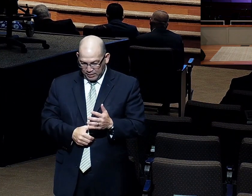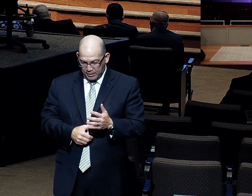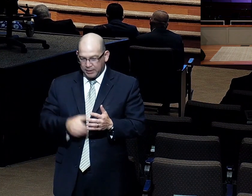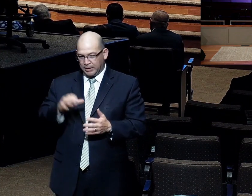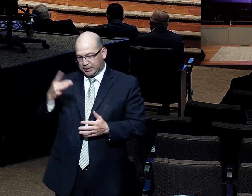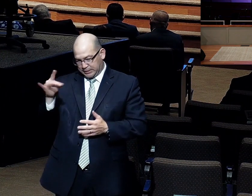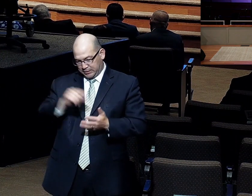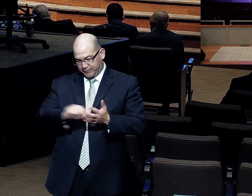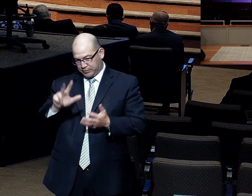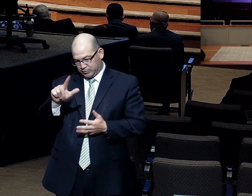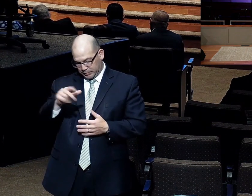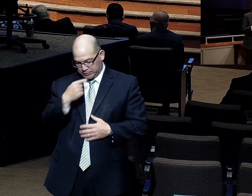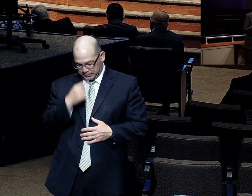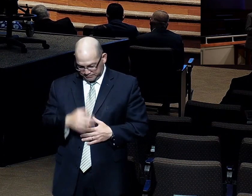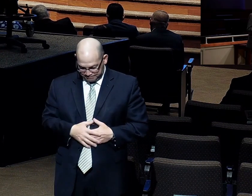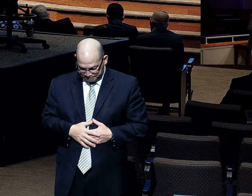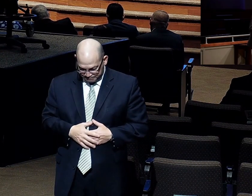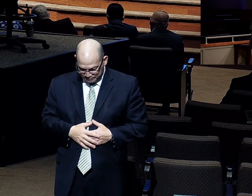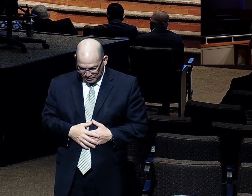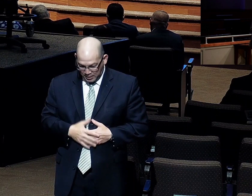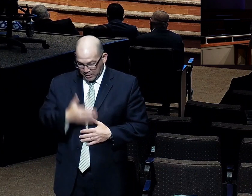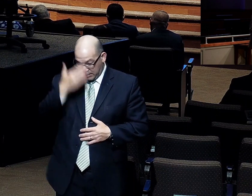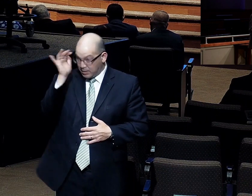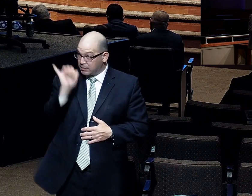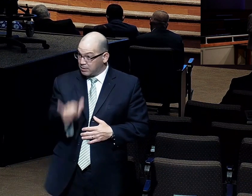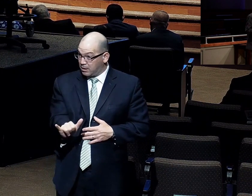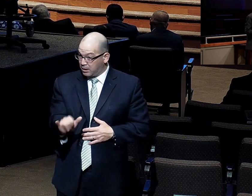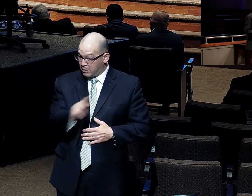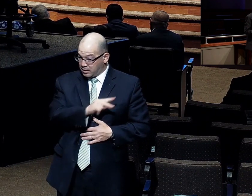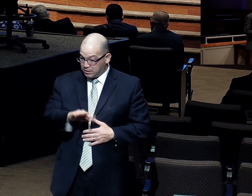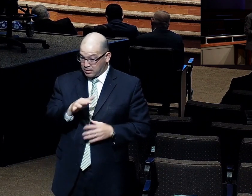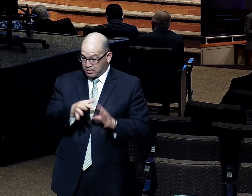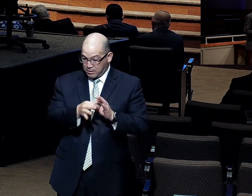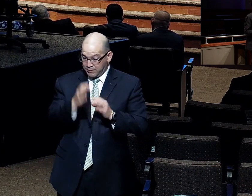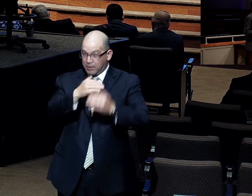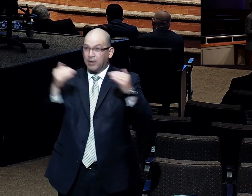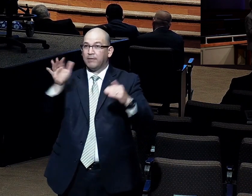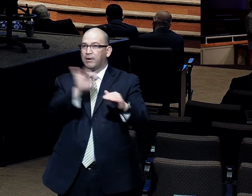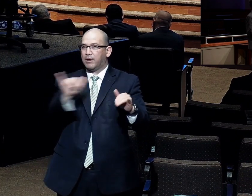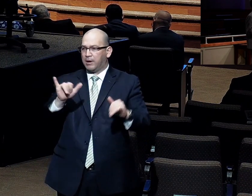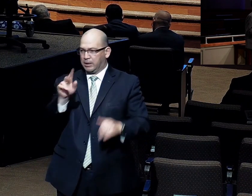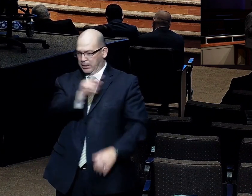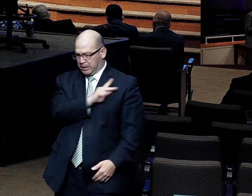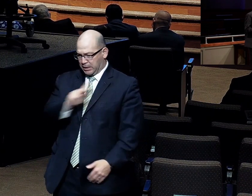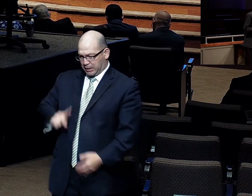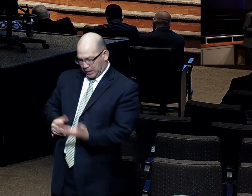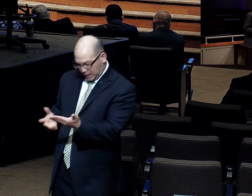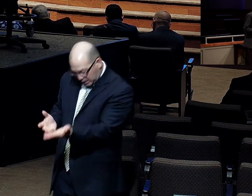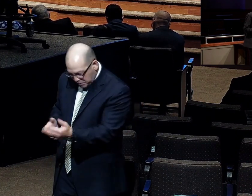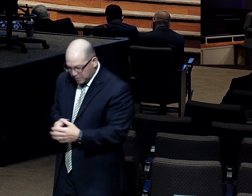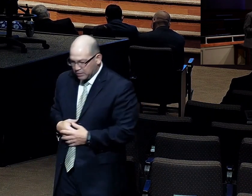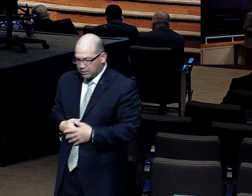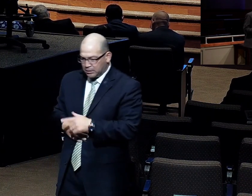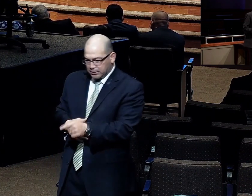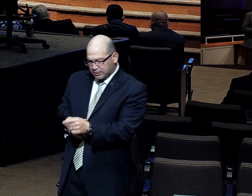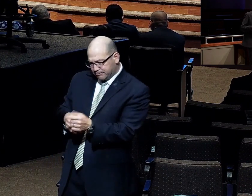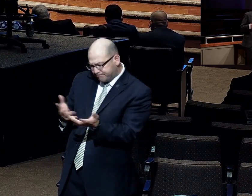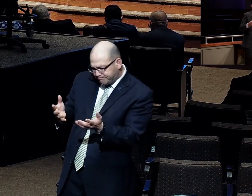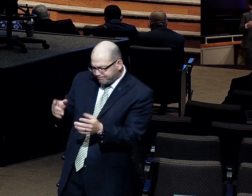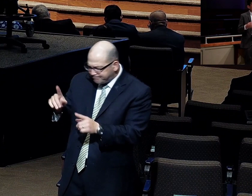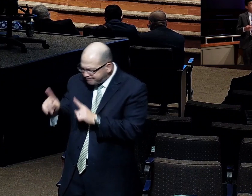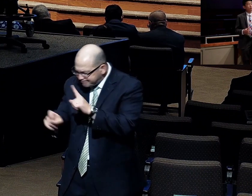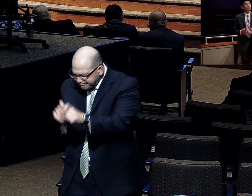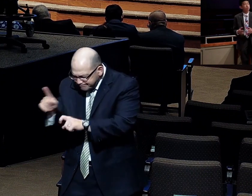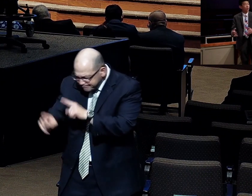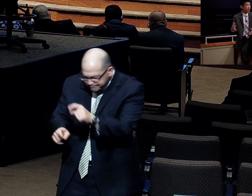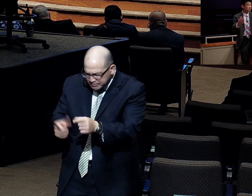Matthew 18, verse 23 says, "Therefore is the kingdom of heaven likened unto a certain king, which would take account of his servants. And when he had